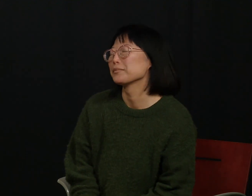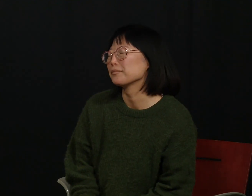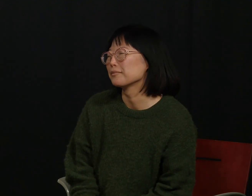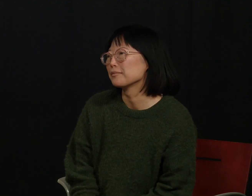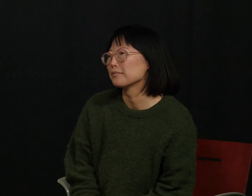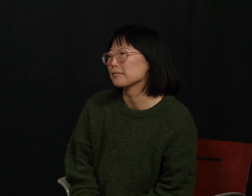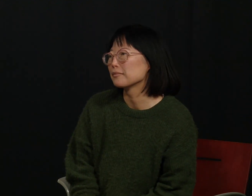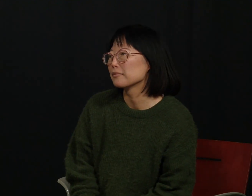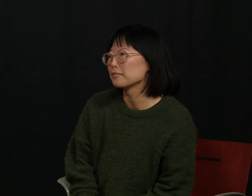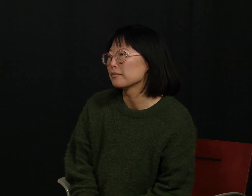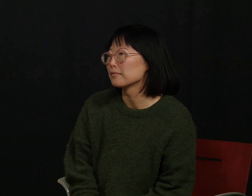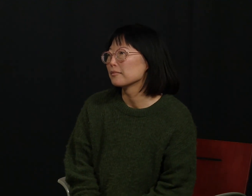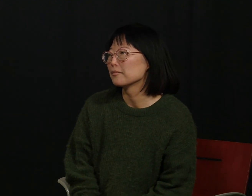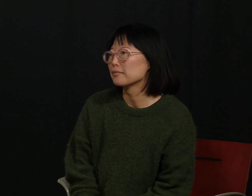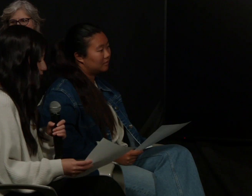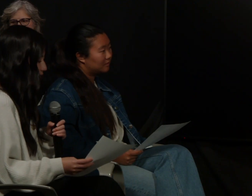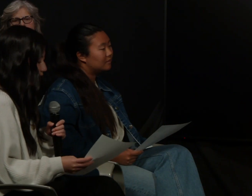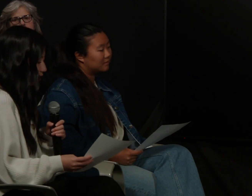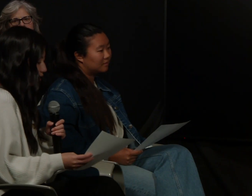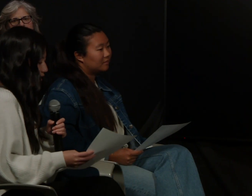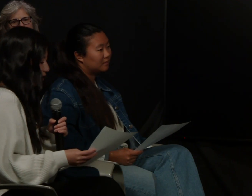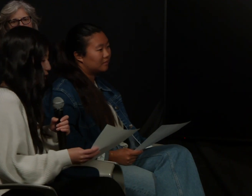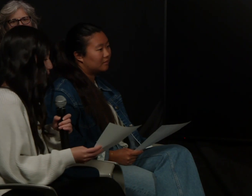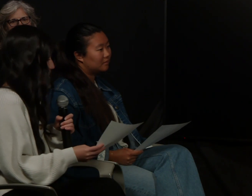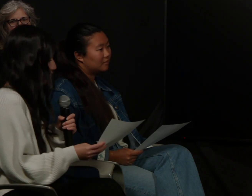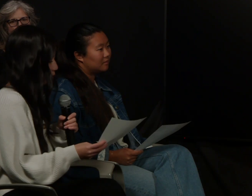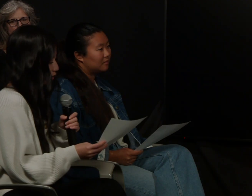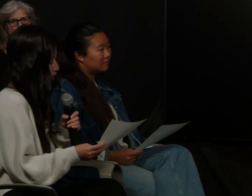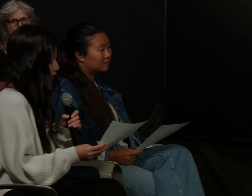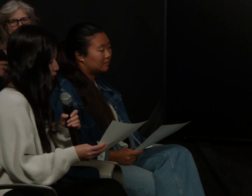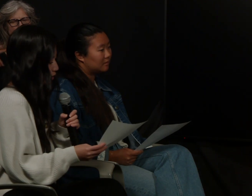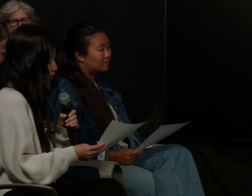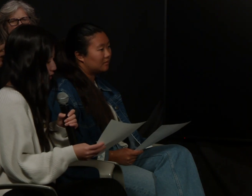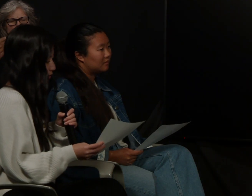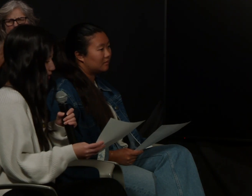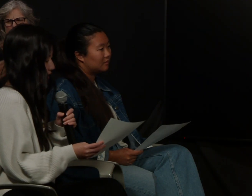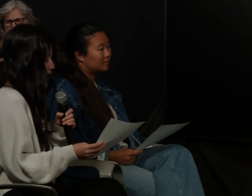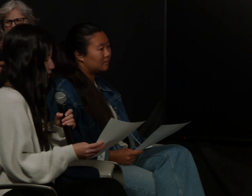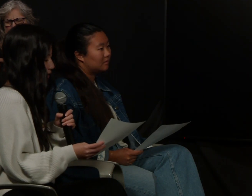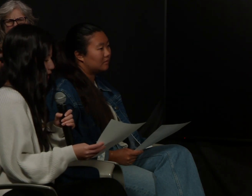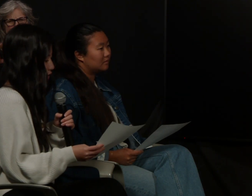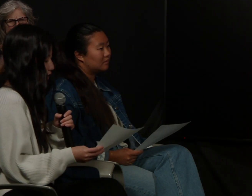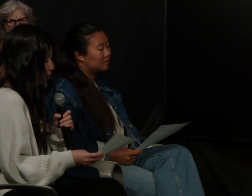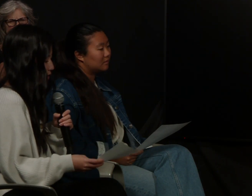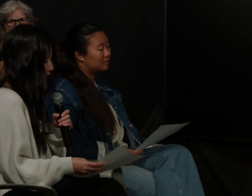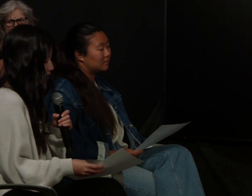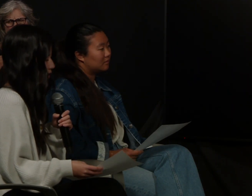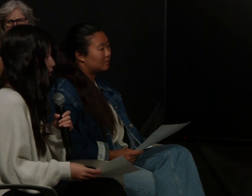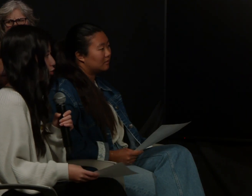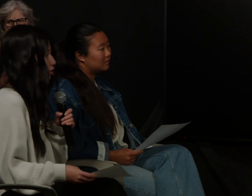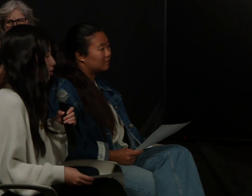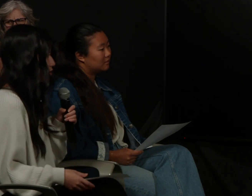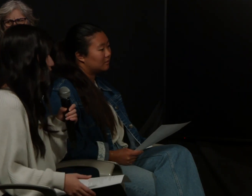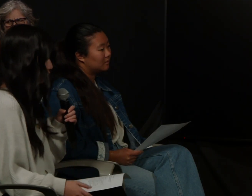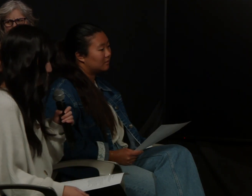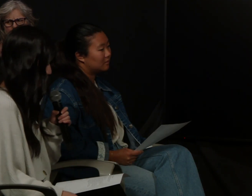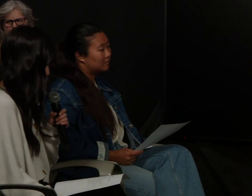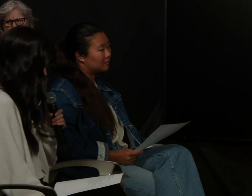in the world of sign language. The second part to that question was, how did that shape your academic